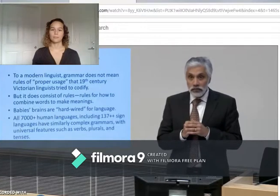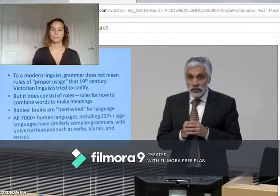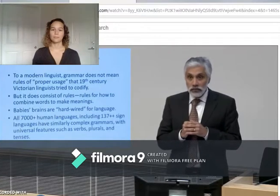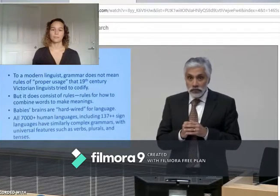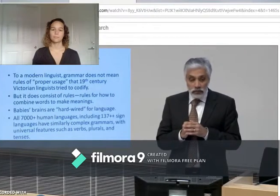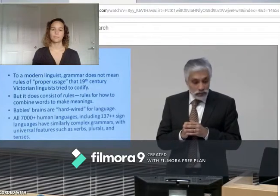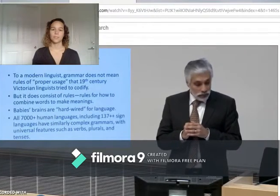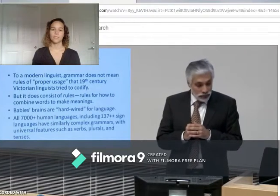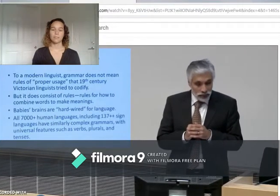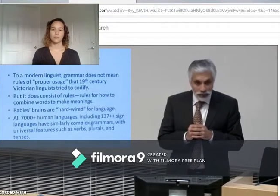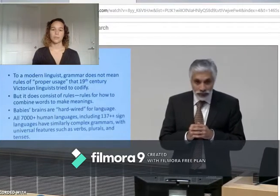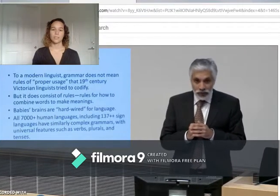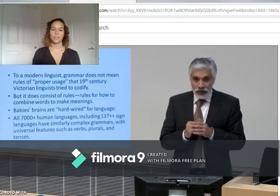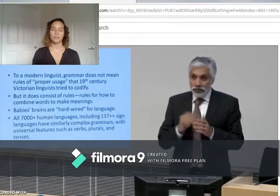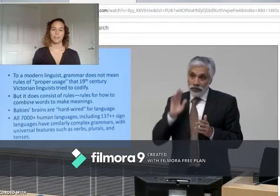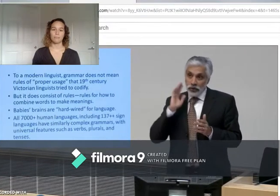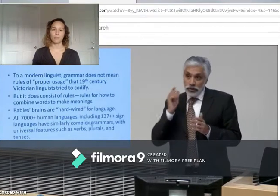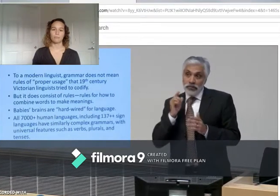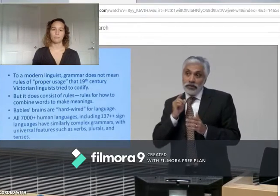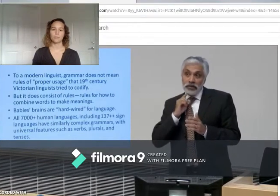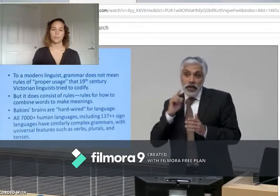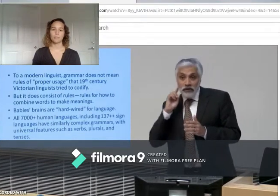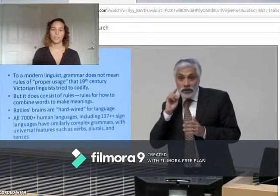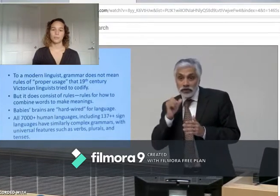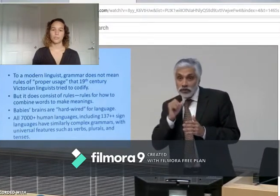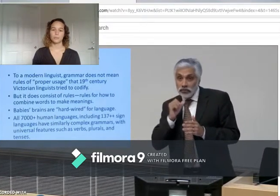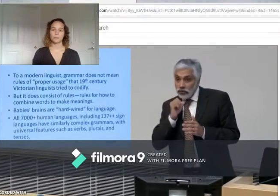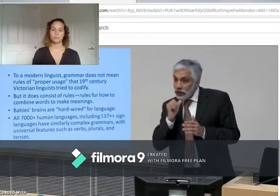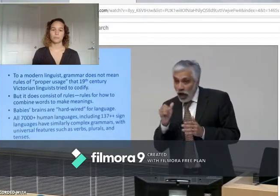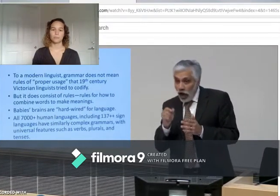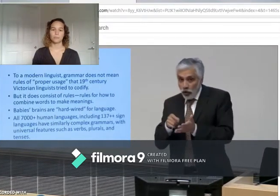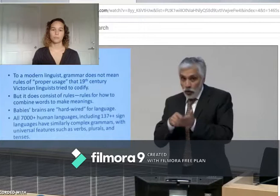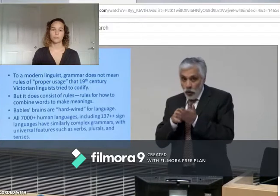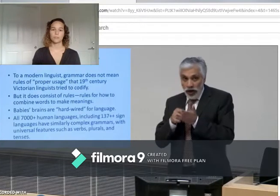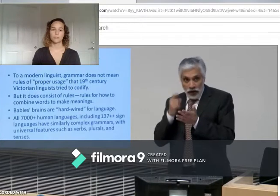that. Deaf community, deaf people, we're human too.